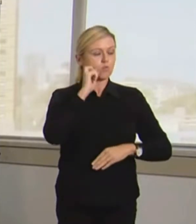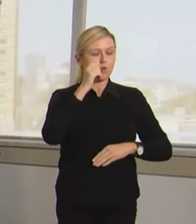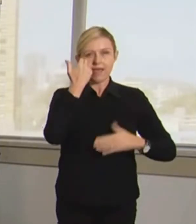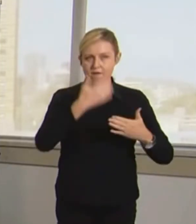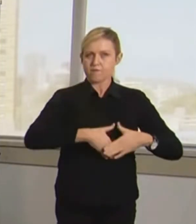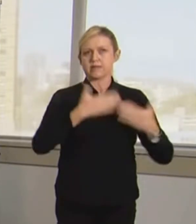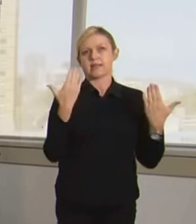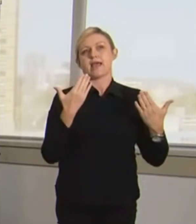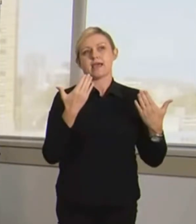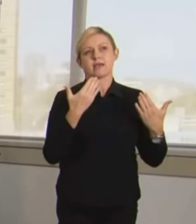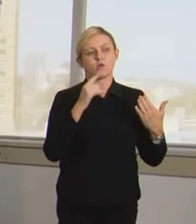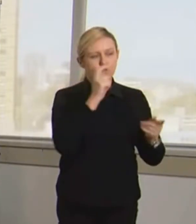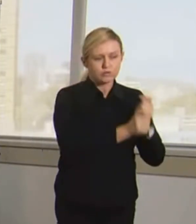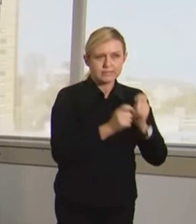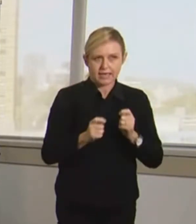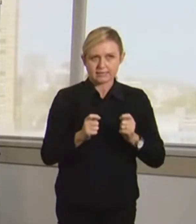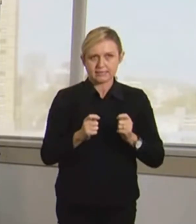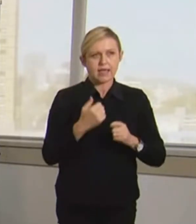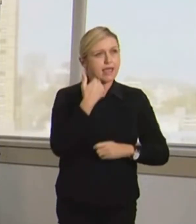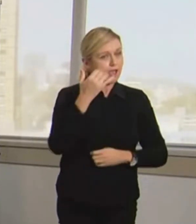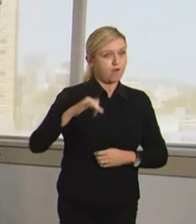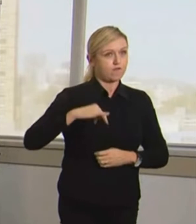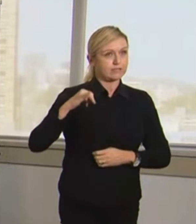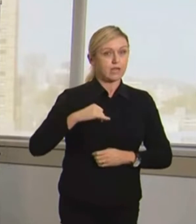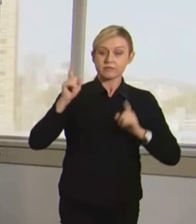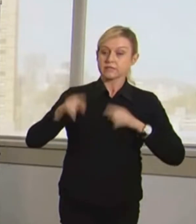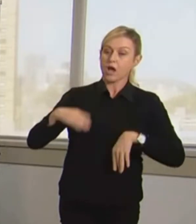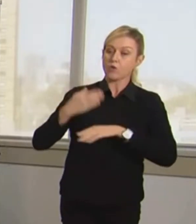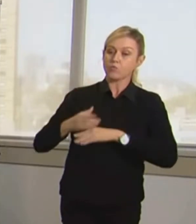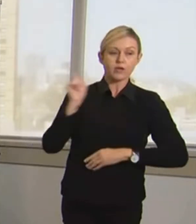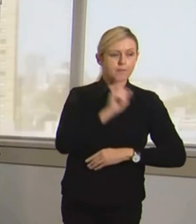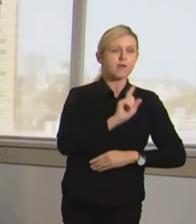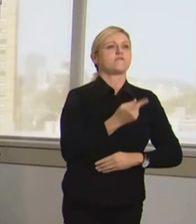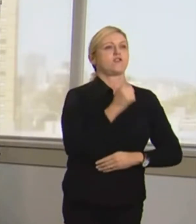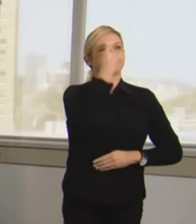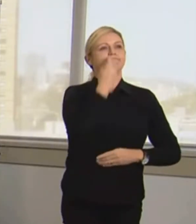regime of every staff member walking into that facility.